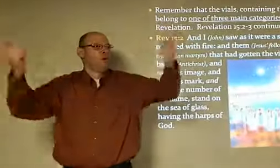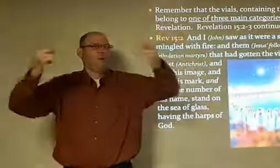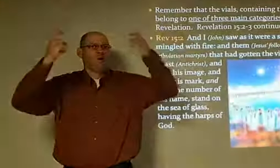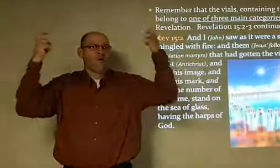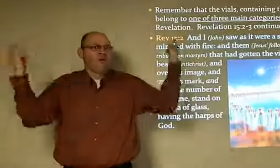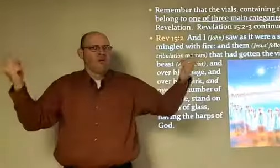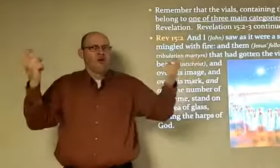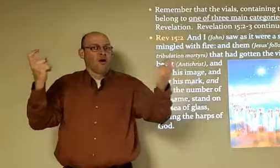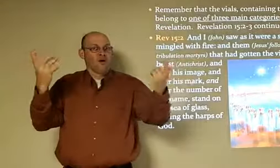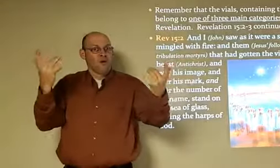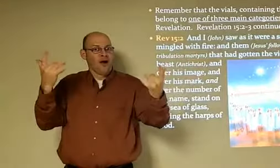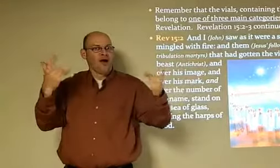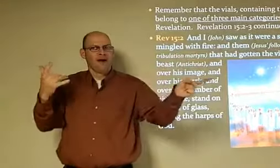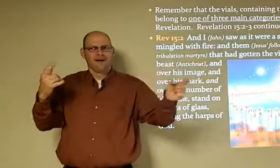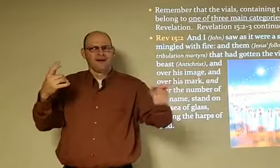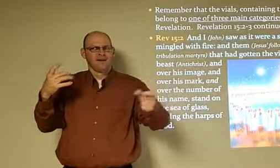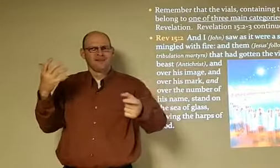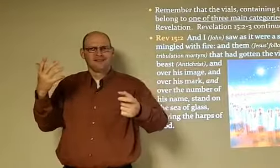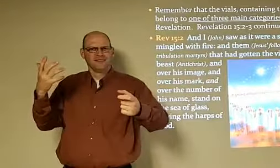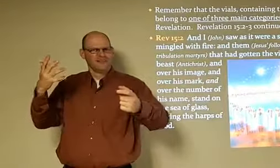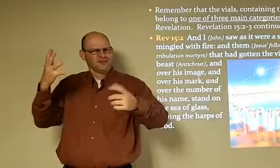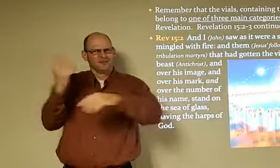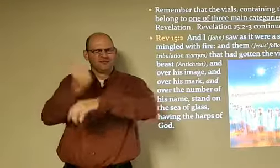But those are the ones who have received the victory. They won.